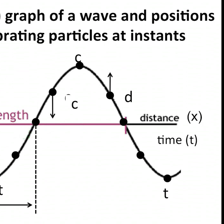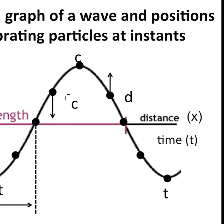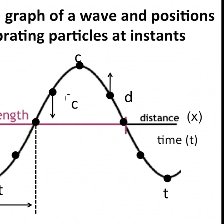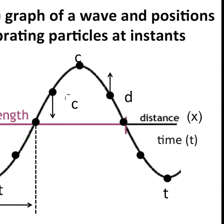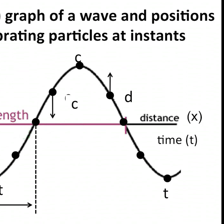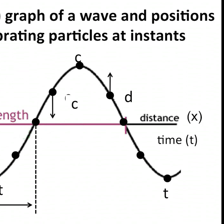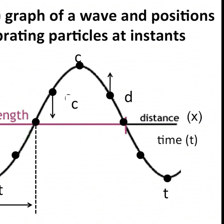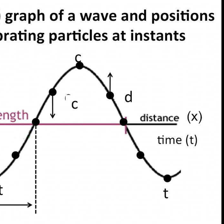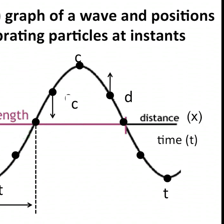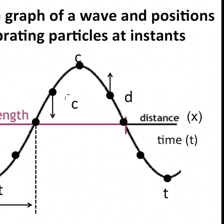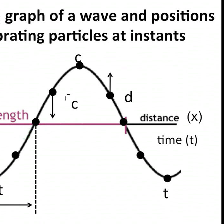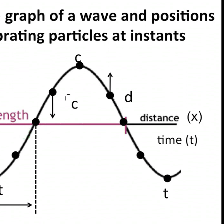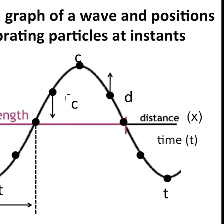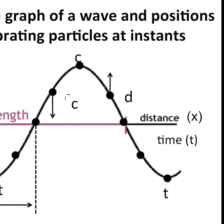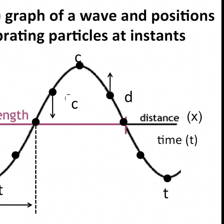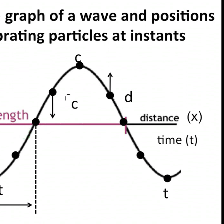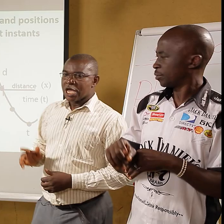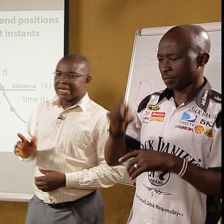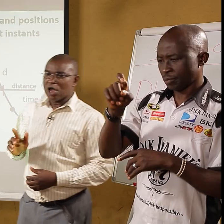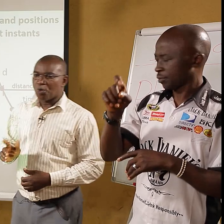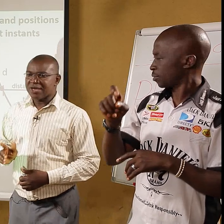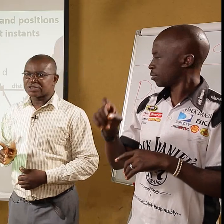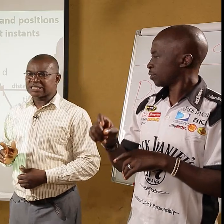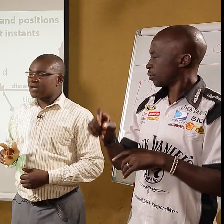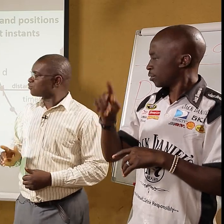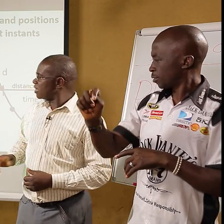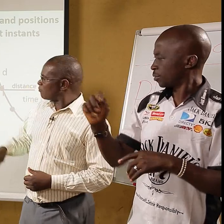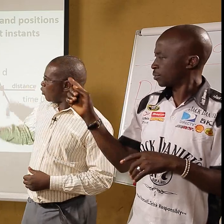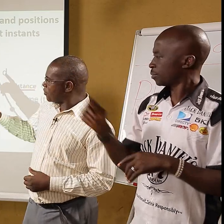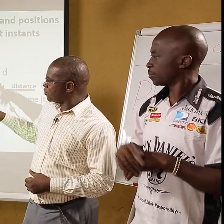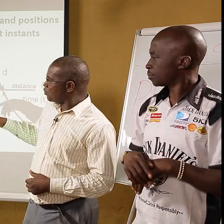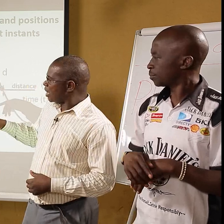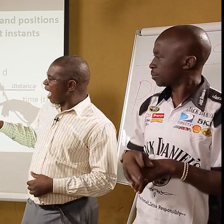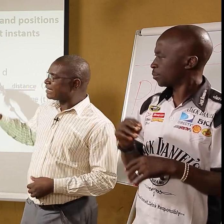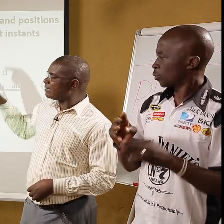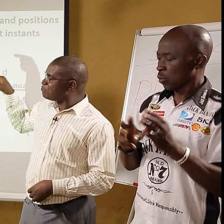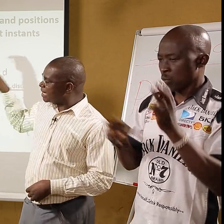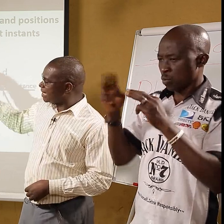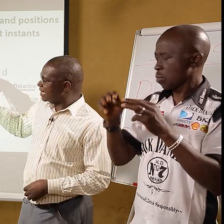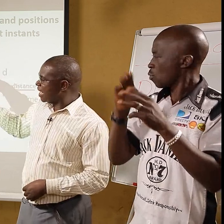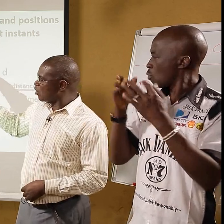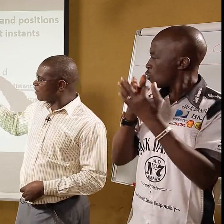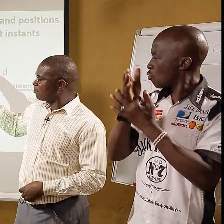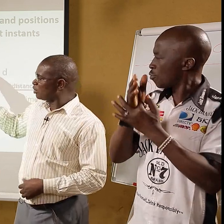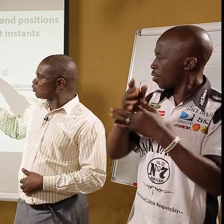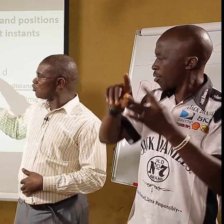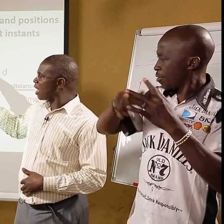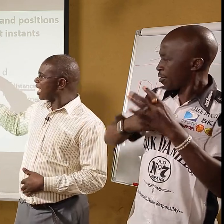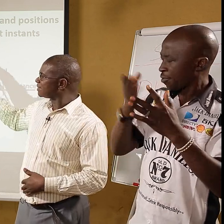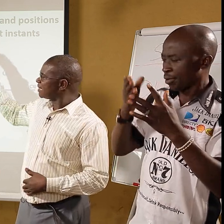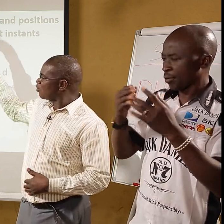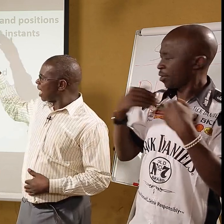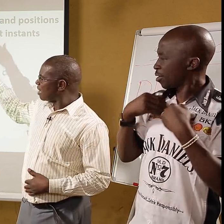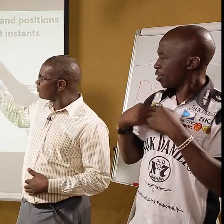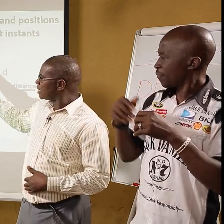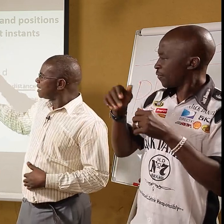x and against time small t. The wave, transverse wave, going through, at the beginning there, you have a molecule